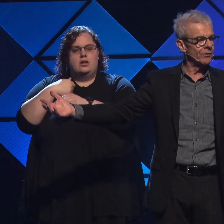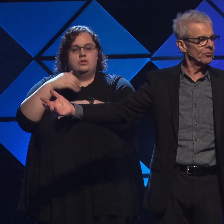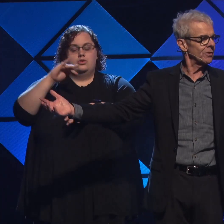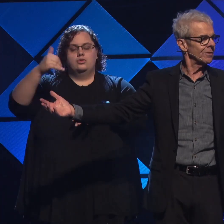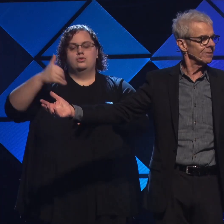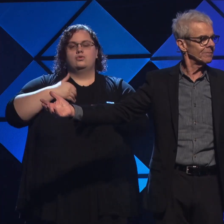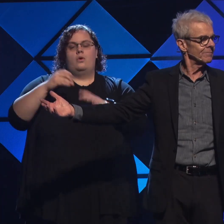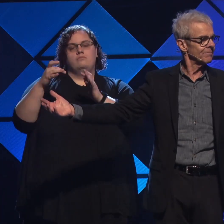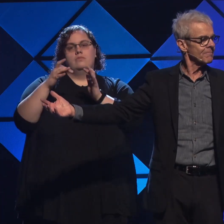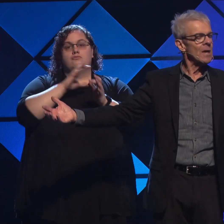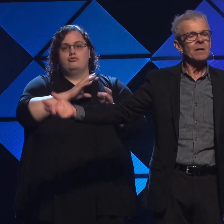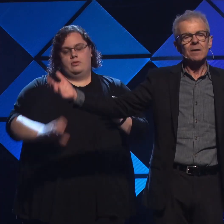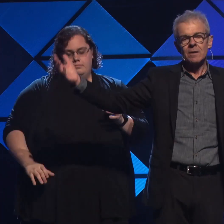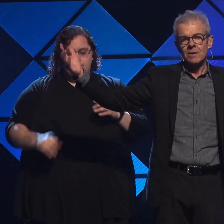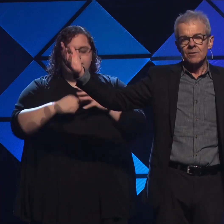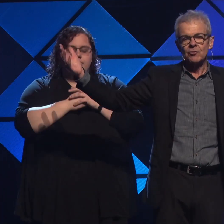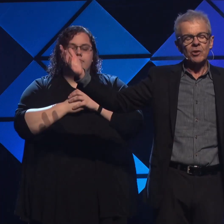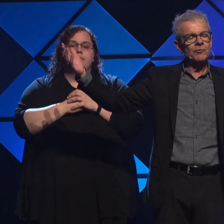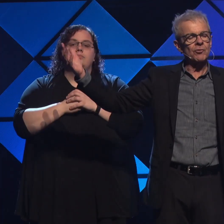of Christ.